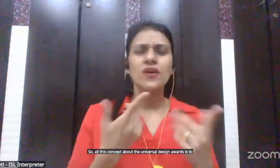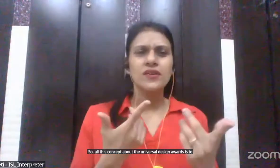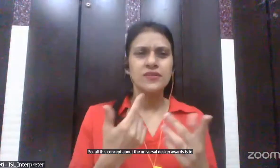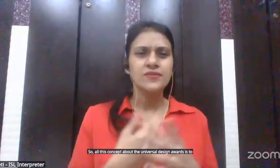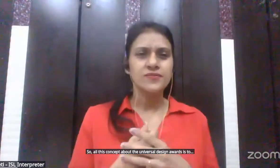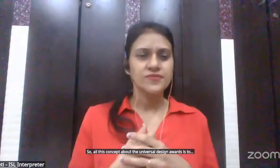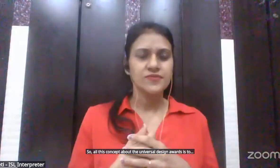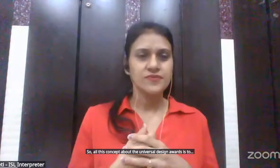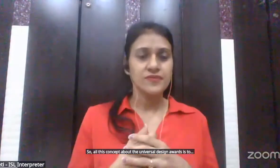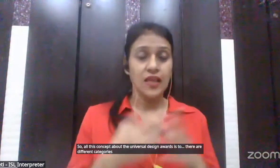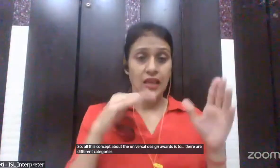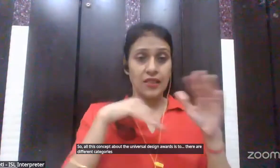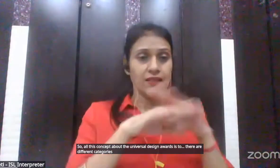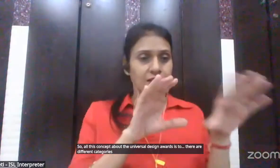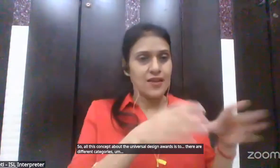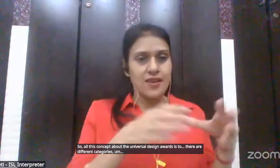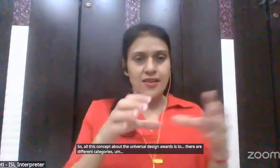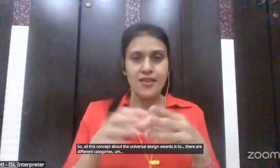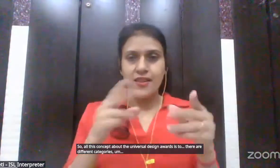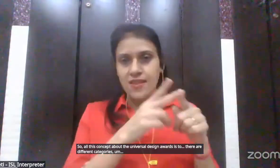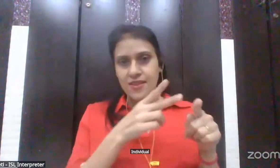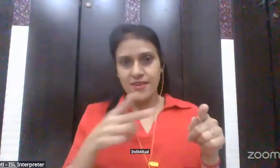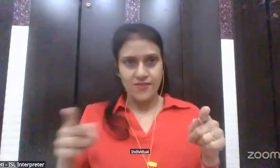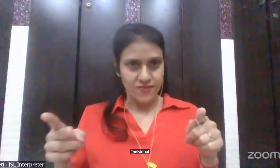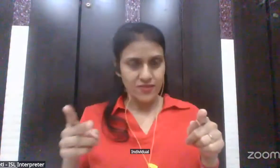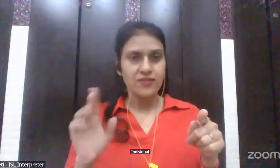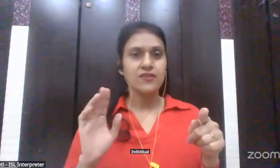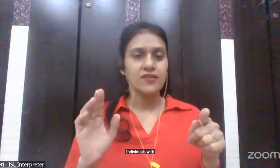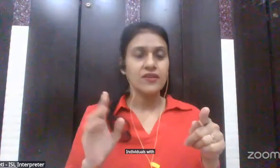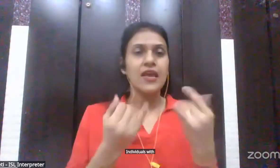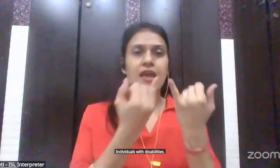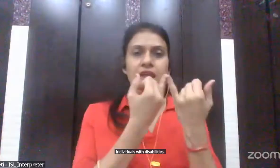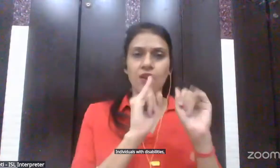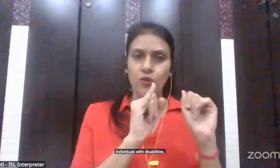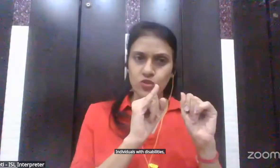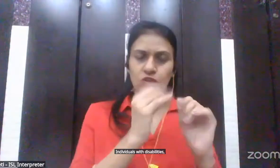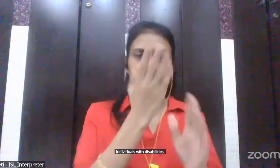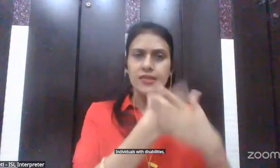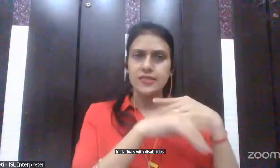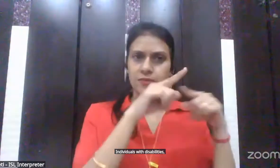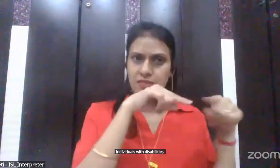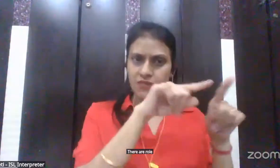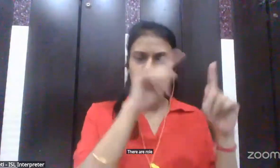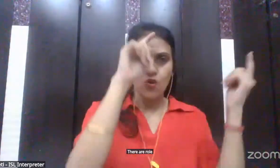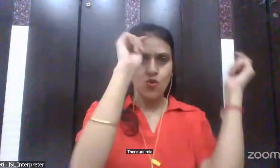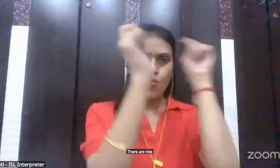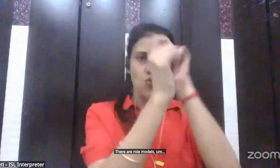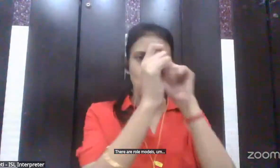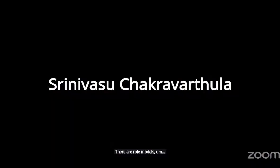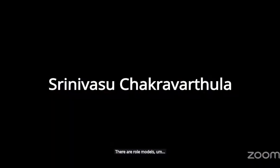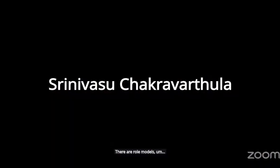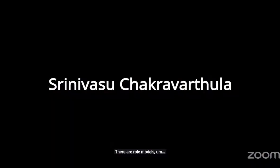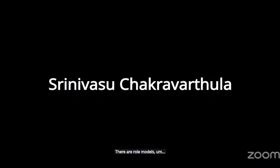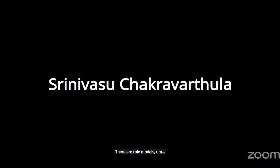there are different categories. Individuals with disabilities, there are role model